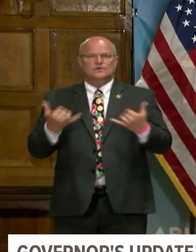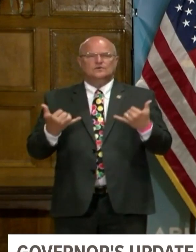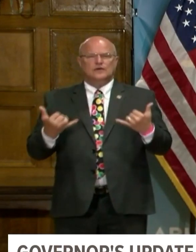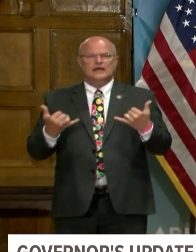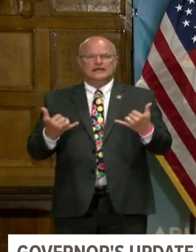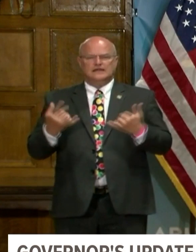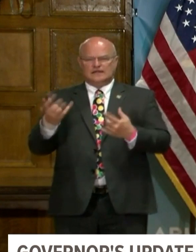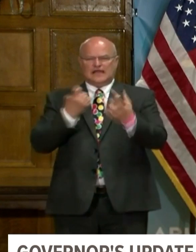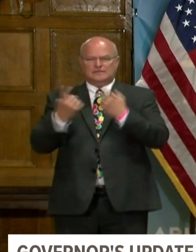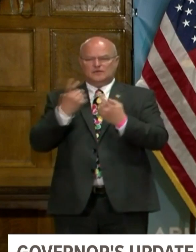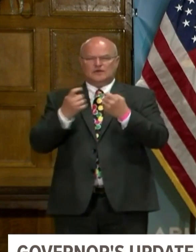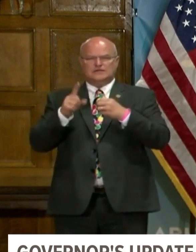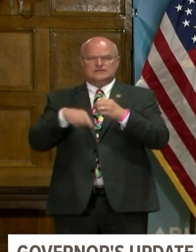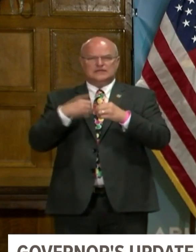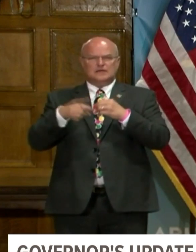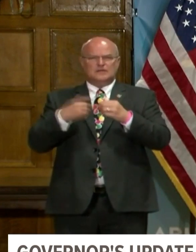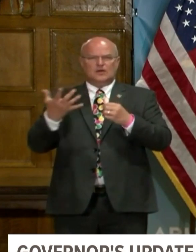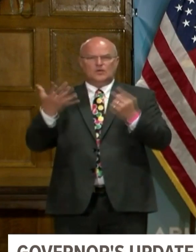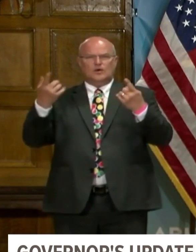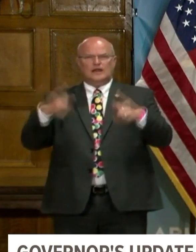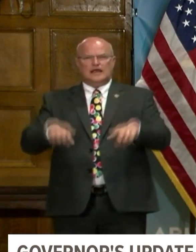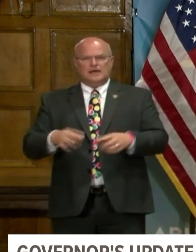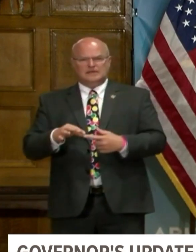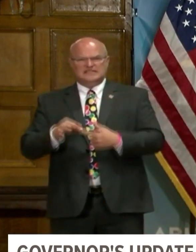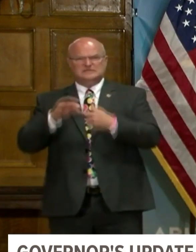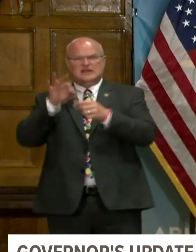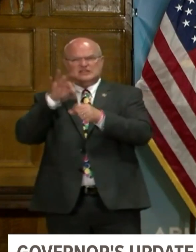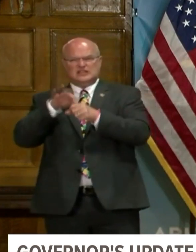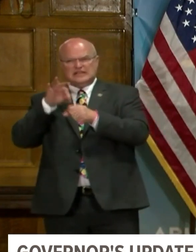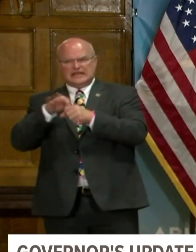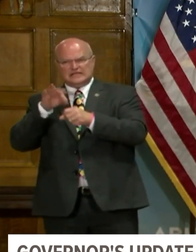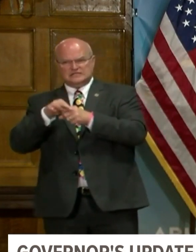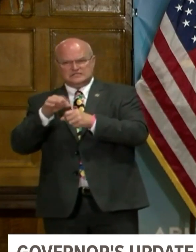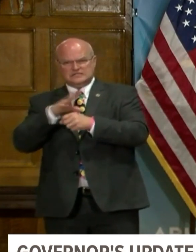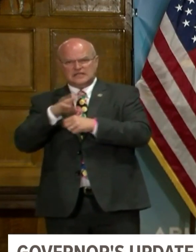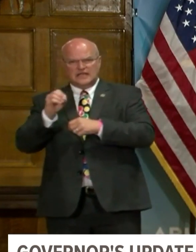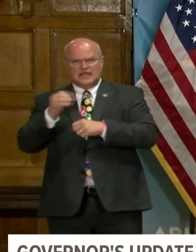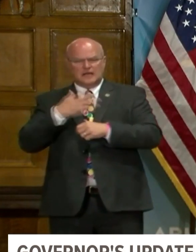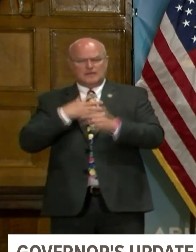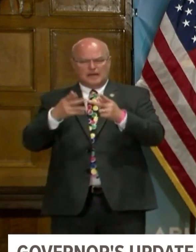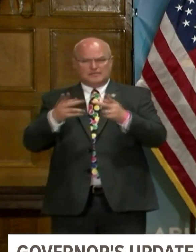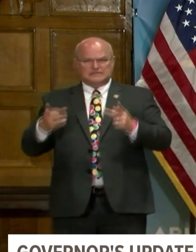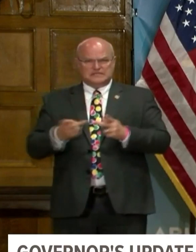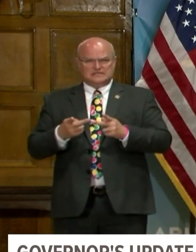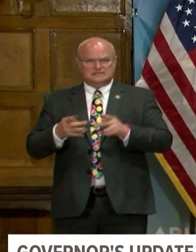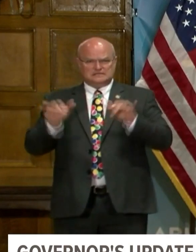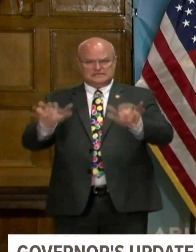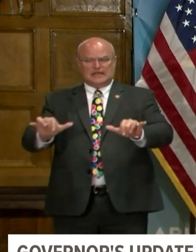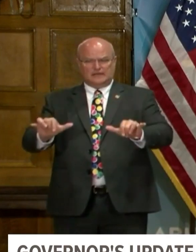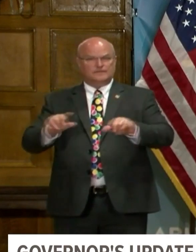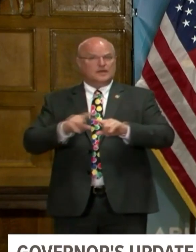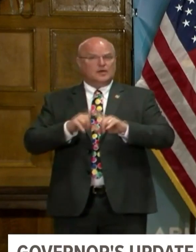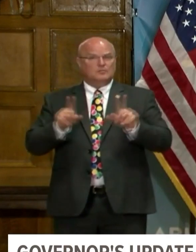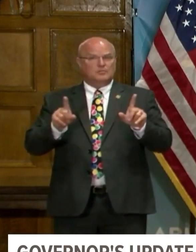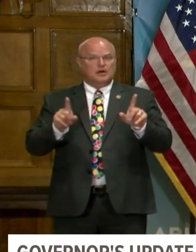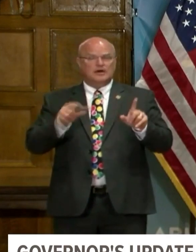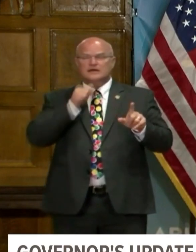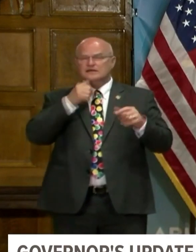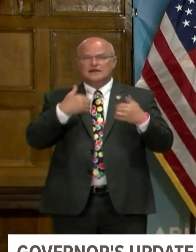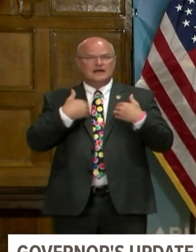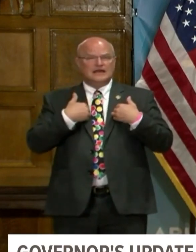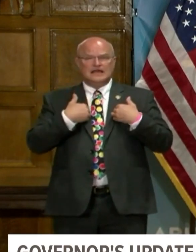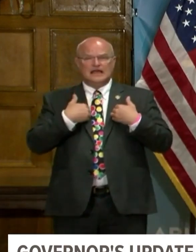you're asking me questions about what happened in the special elections, and my position hadn't changed, but we just haven't